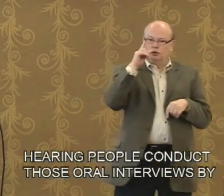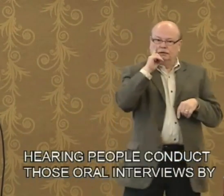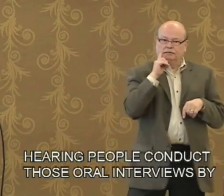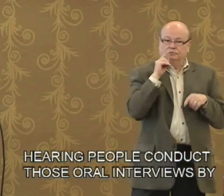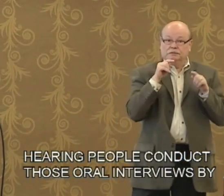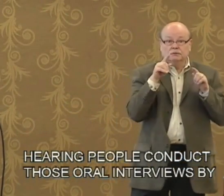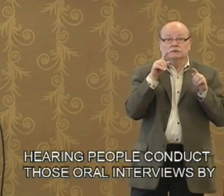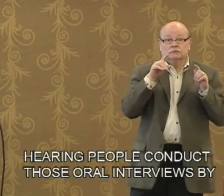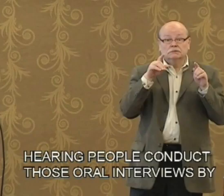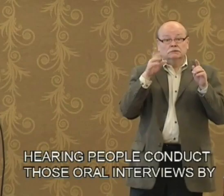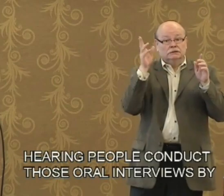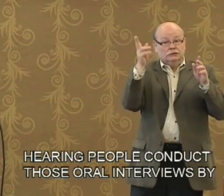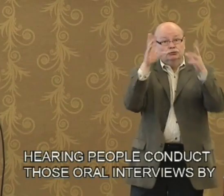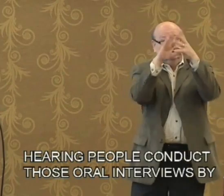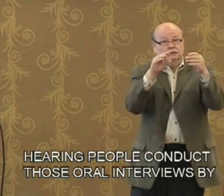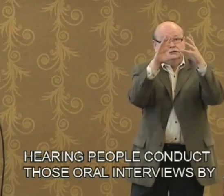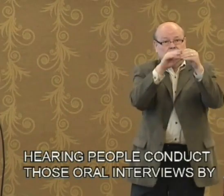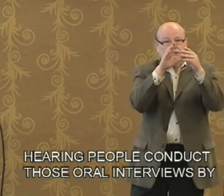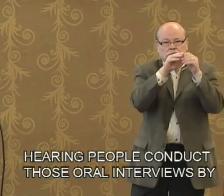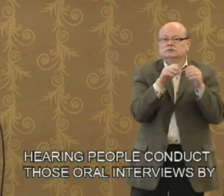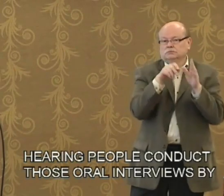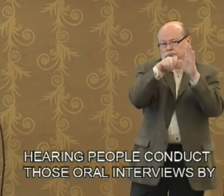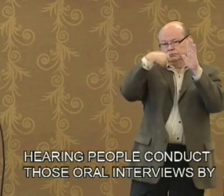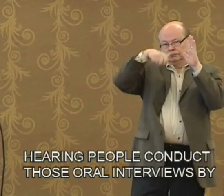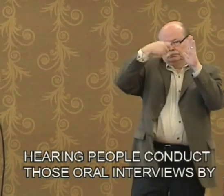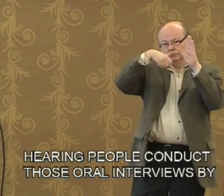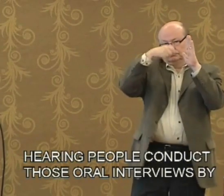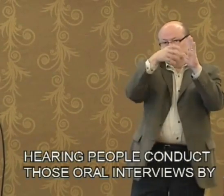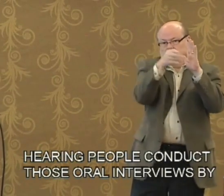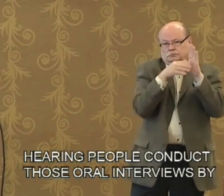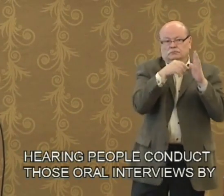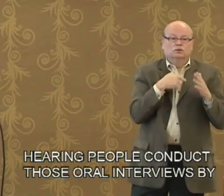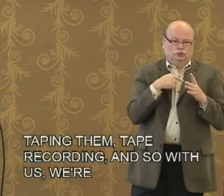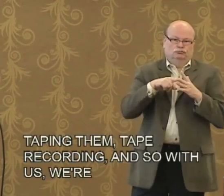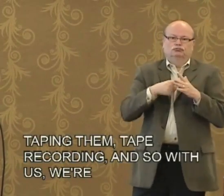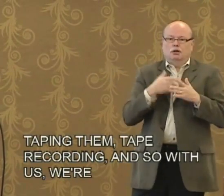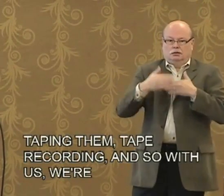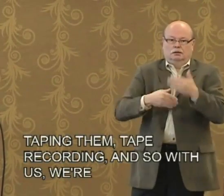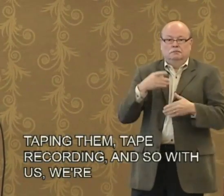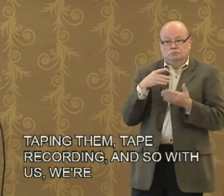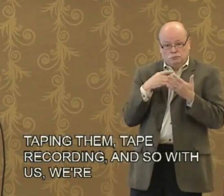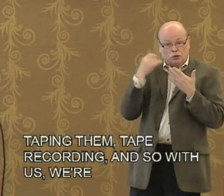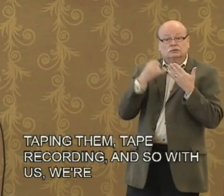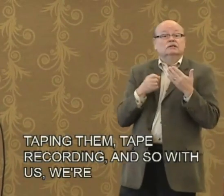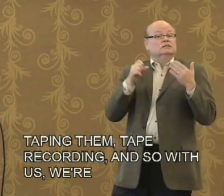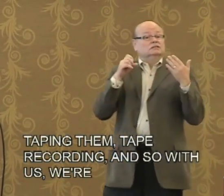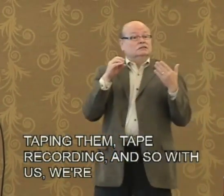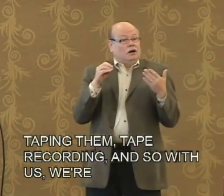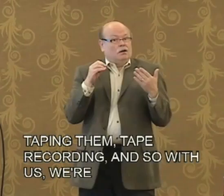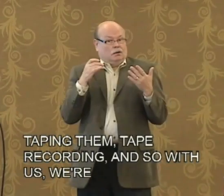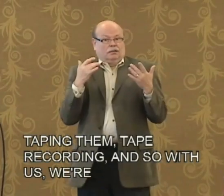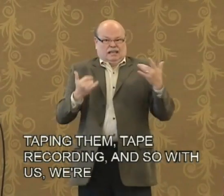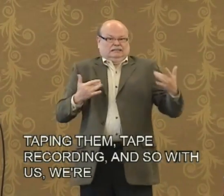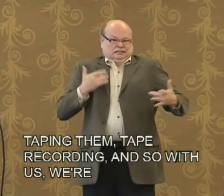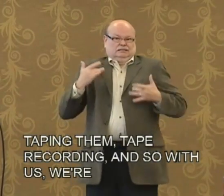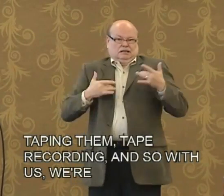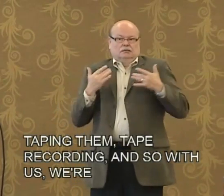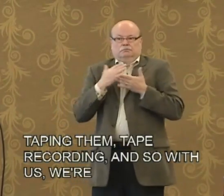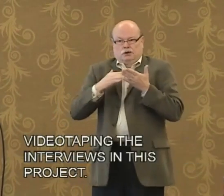people conduct those oral interviews by taping them, tape recording and so with us we're videotaping the interviews in this